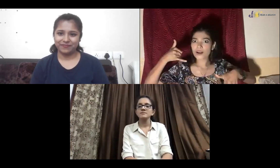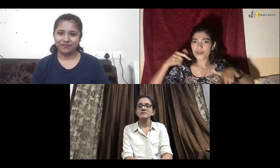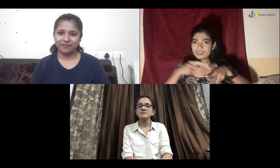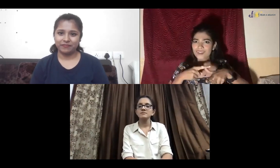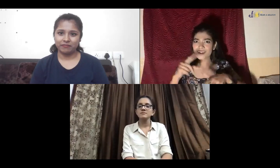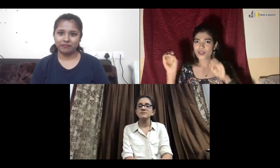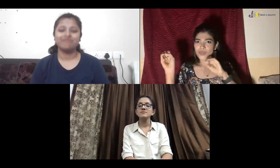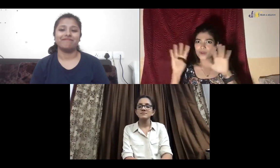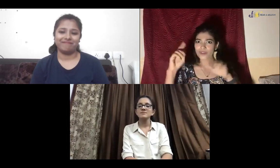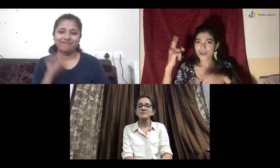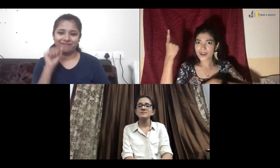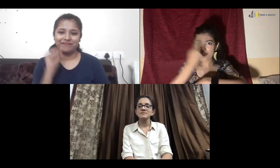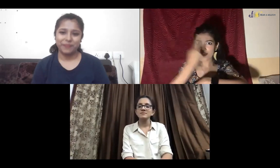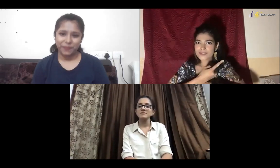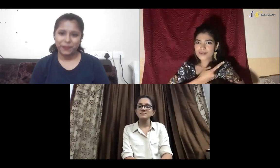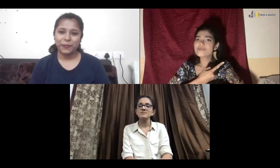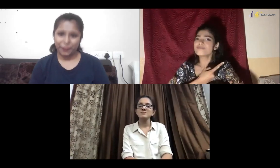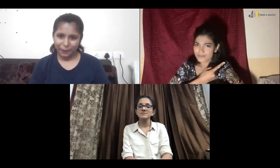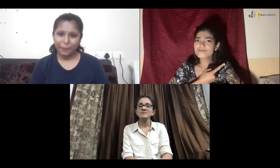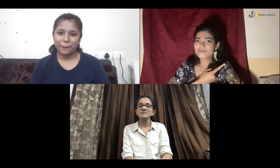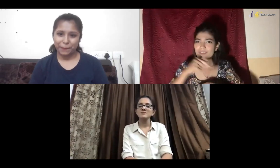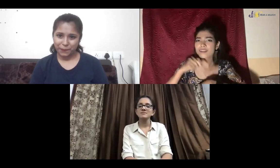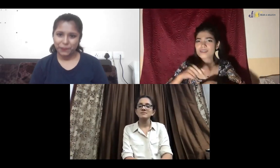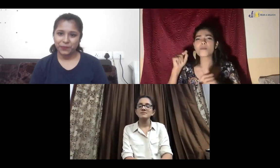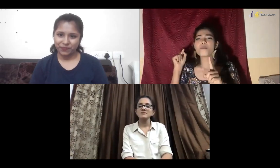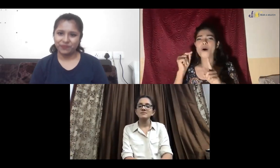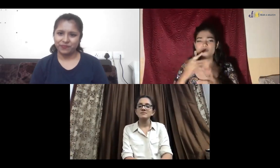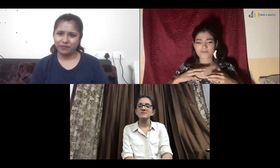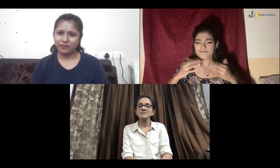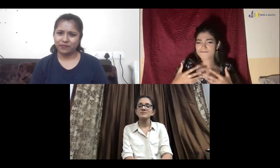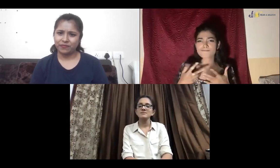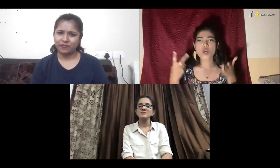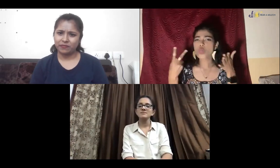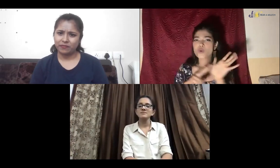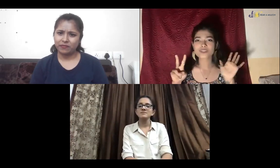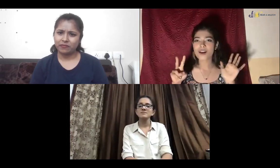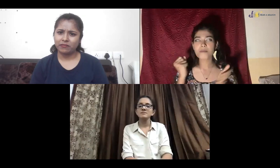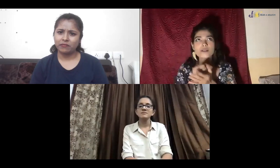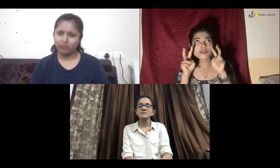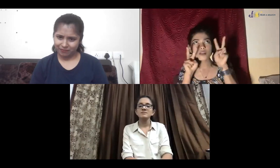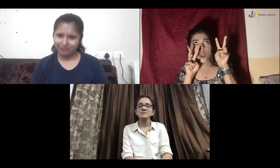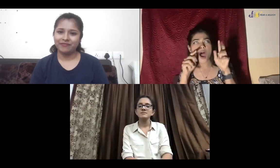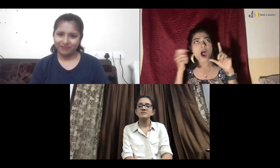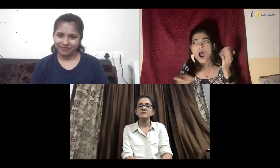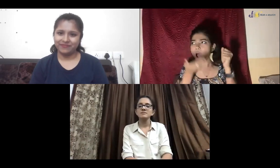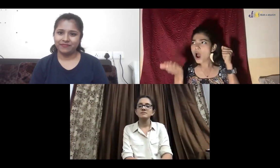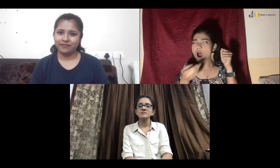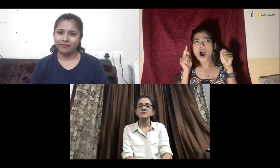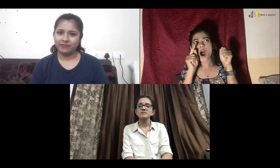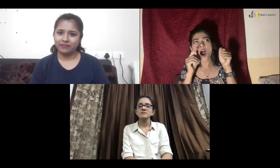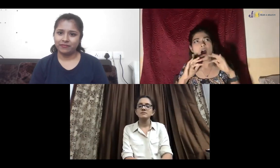who had me in her womb for 9 months. It's like a Durga who is,